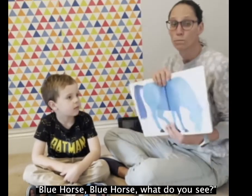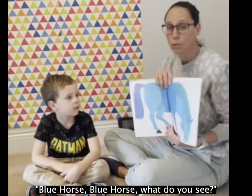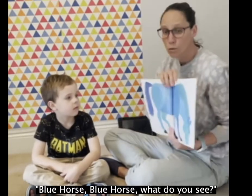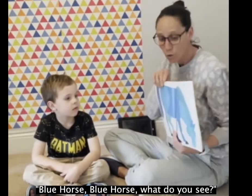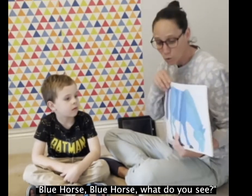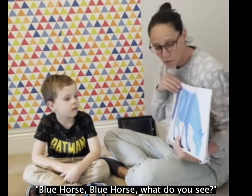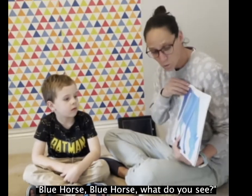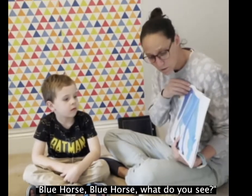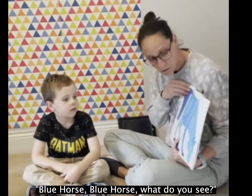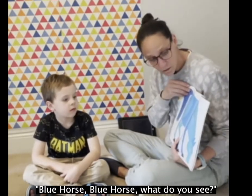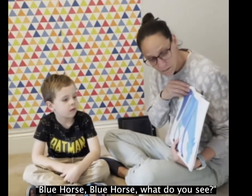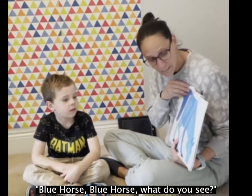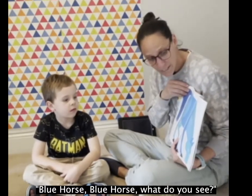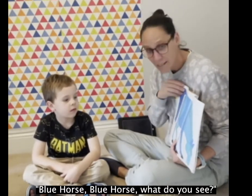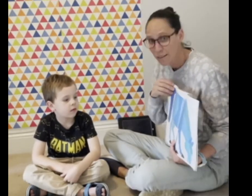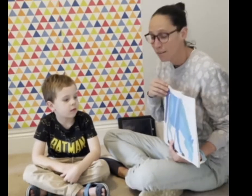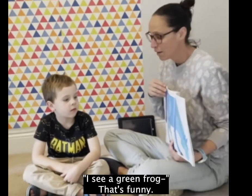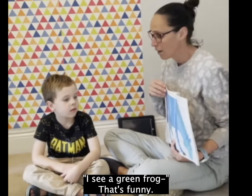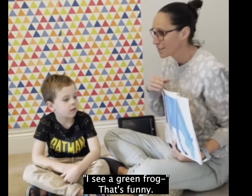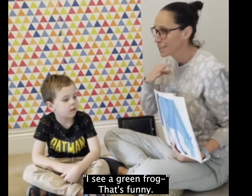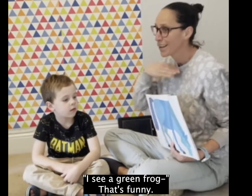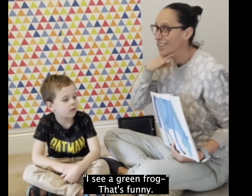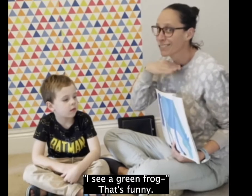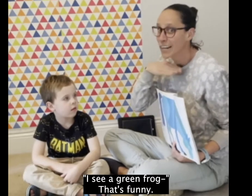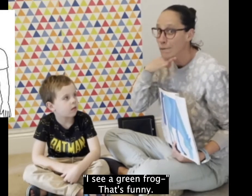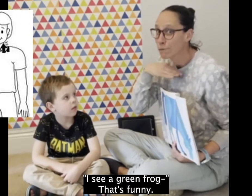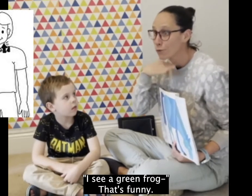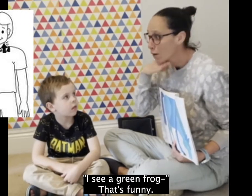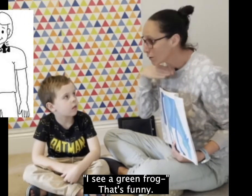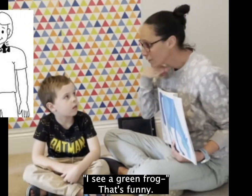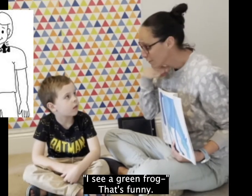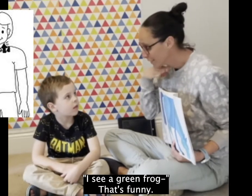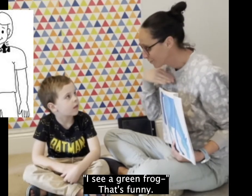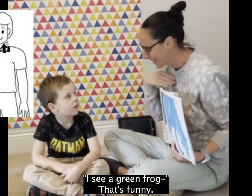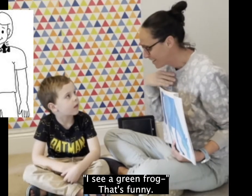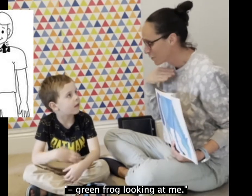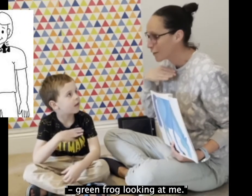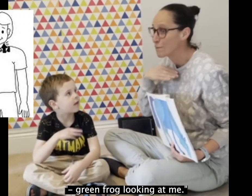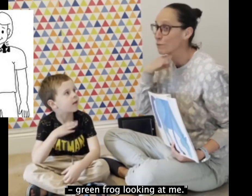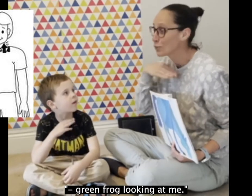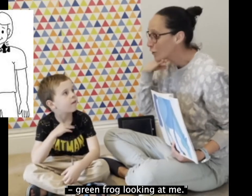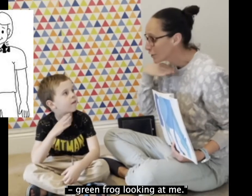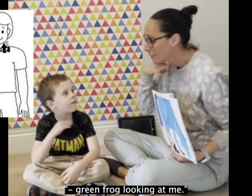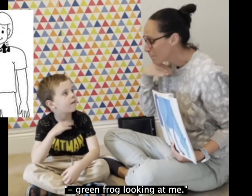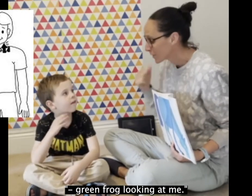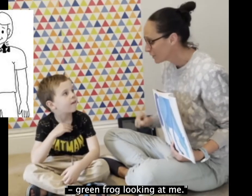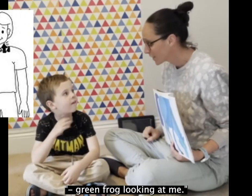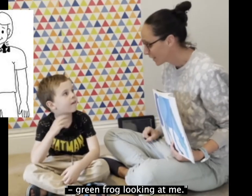Blue horse, what do you see? I see a green frog. That's funny. Green frog looking